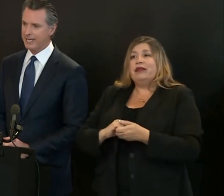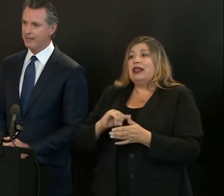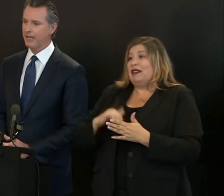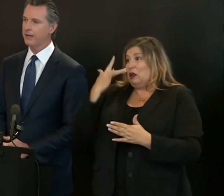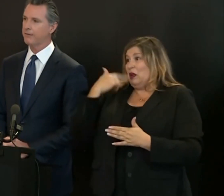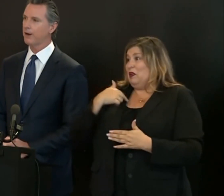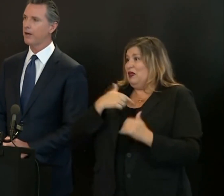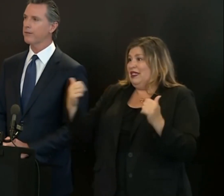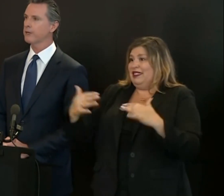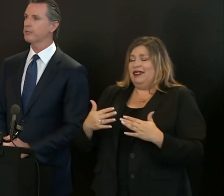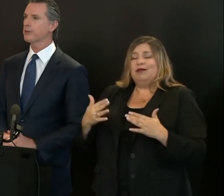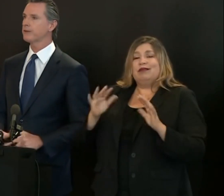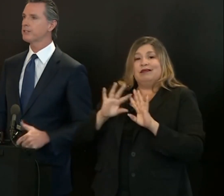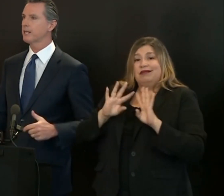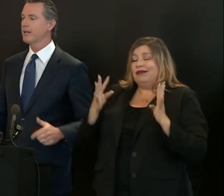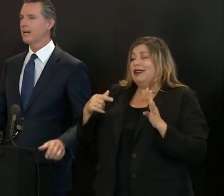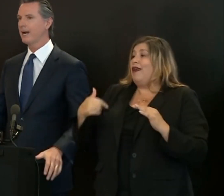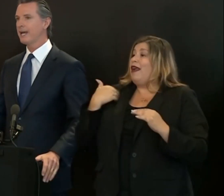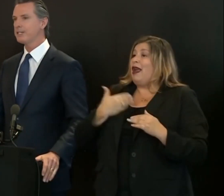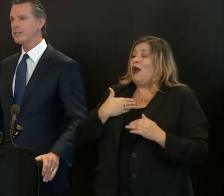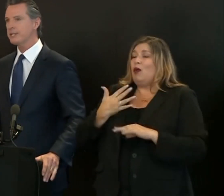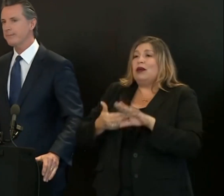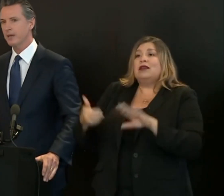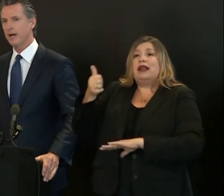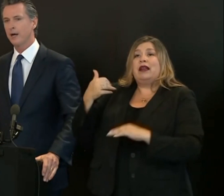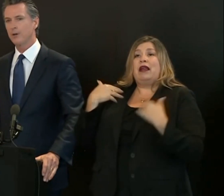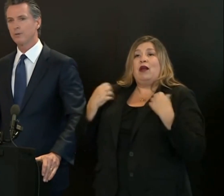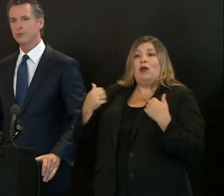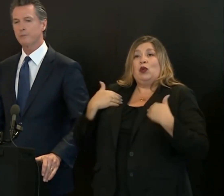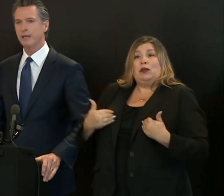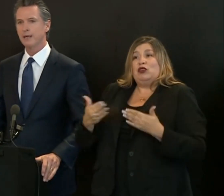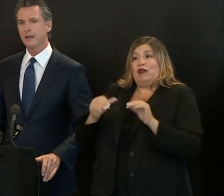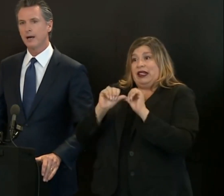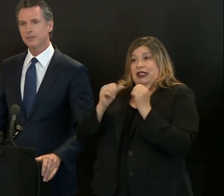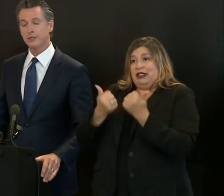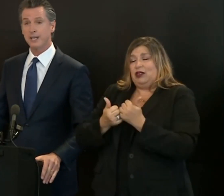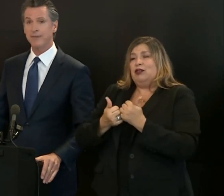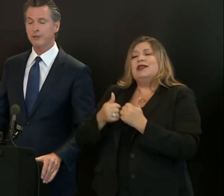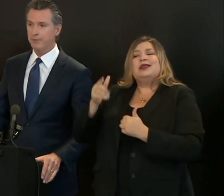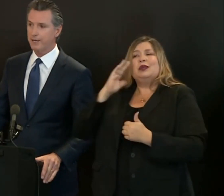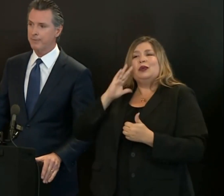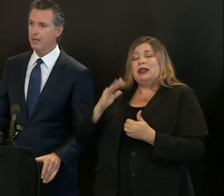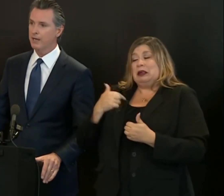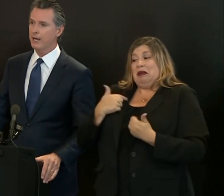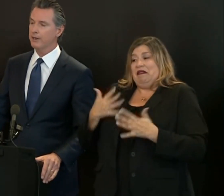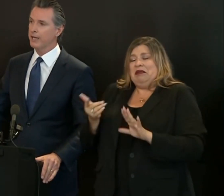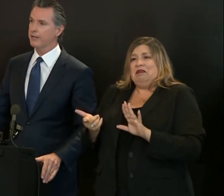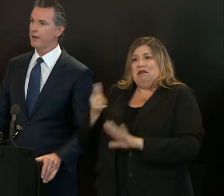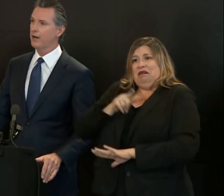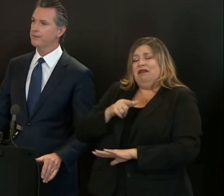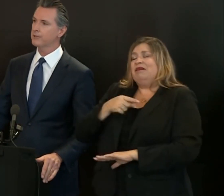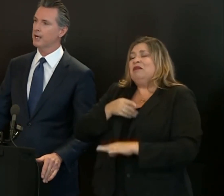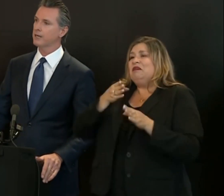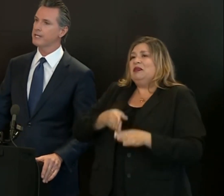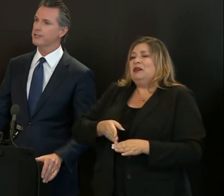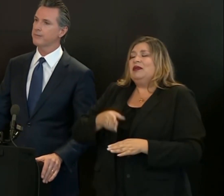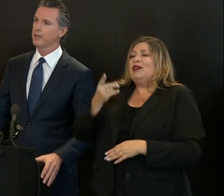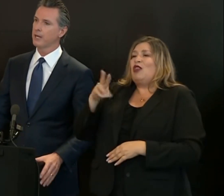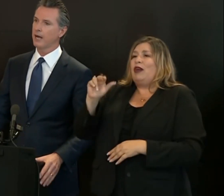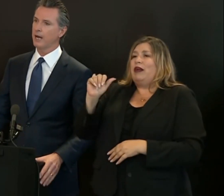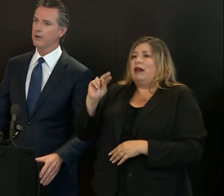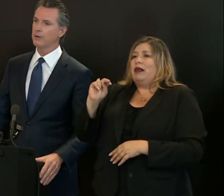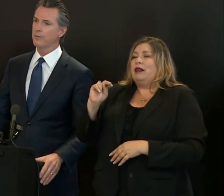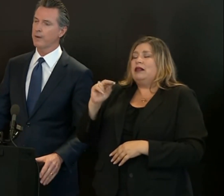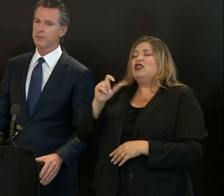here today the head of our Health and Human Service Agency, who will speak just after me. He'll hand it off to Dr.